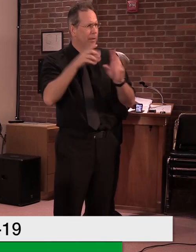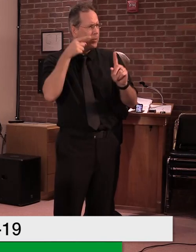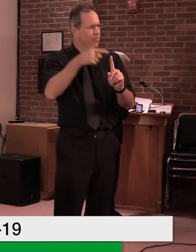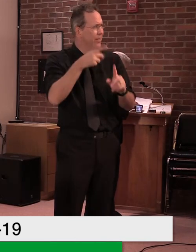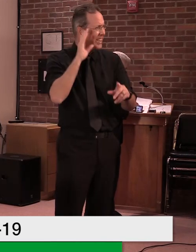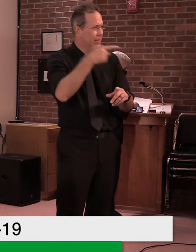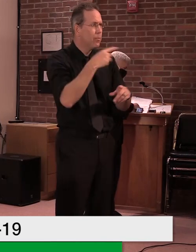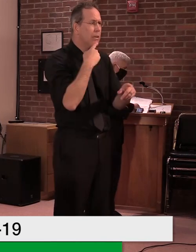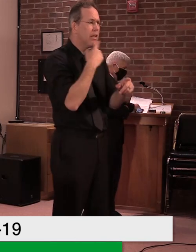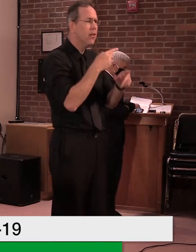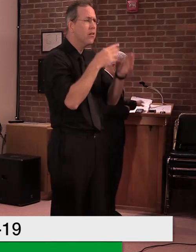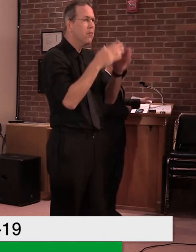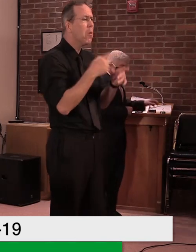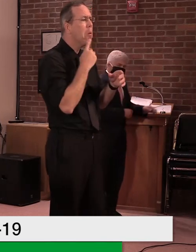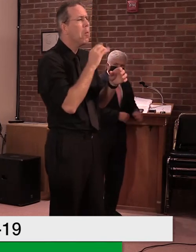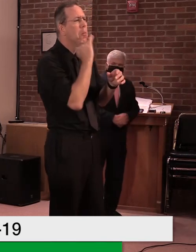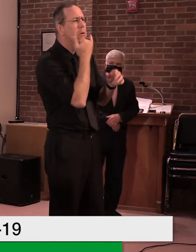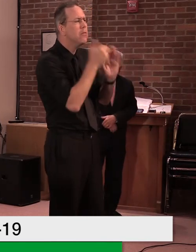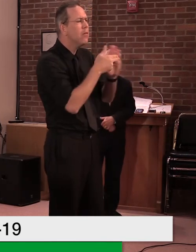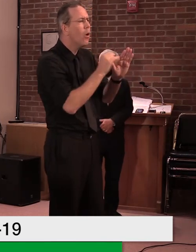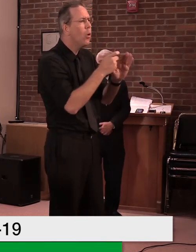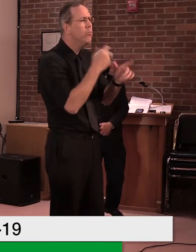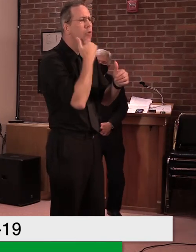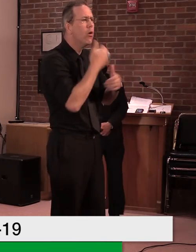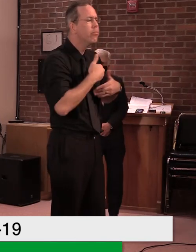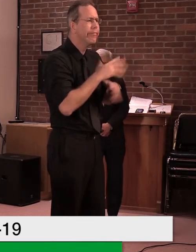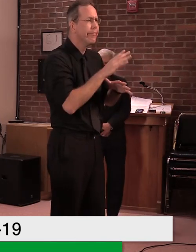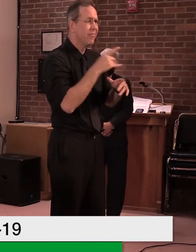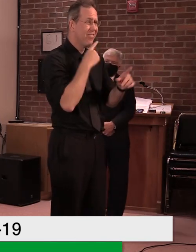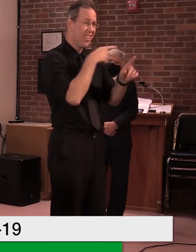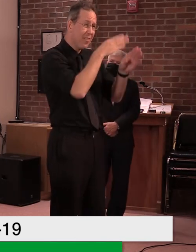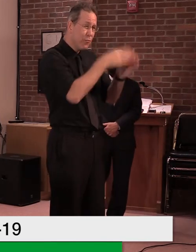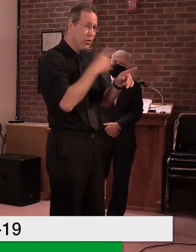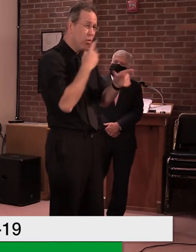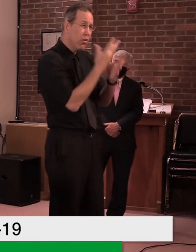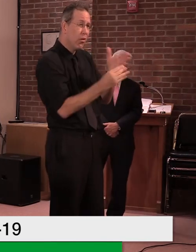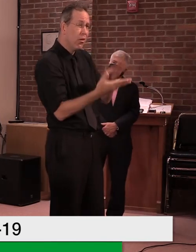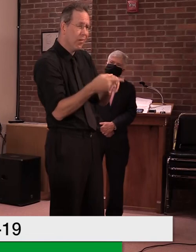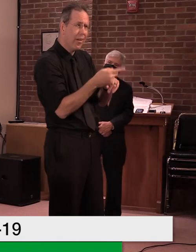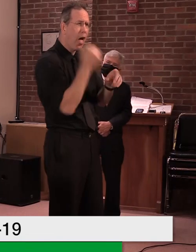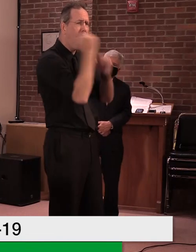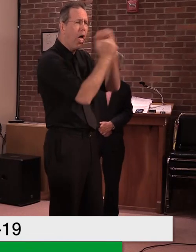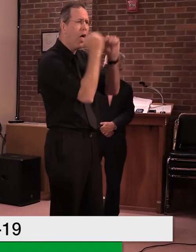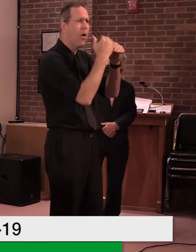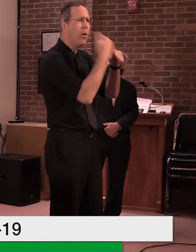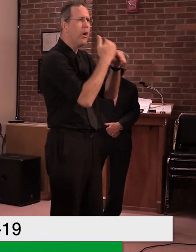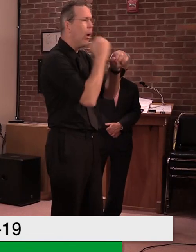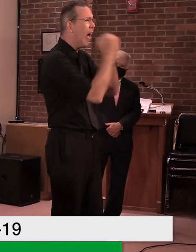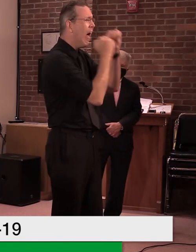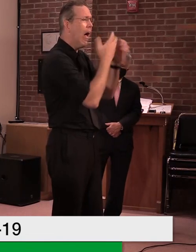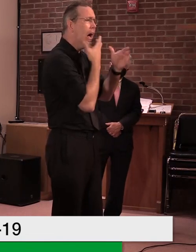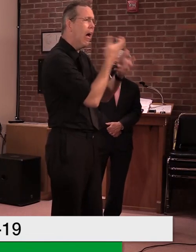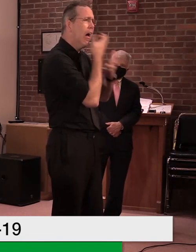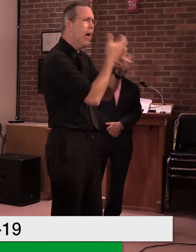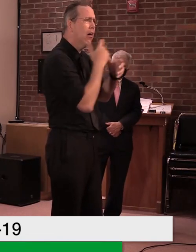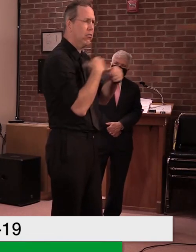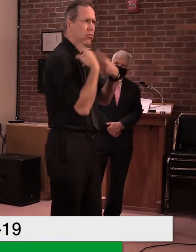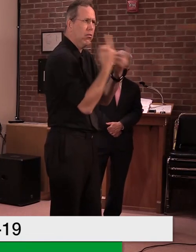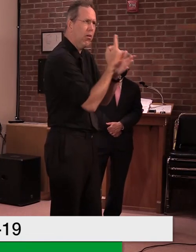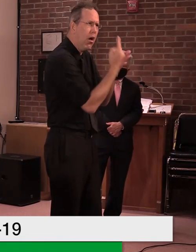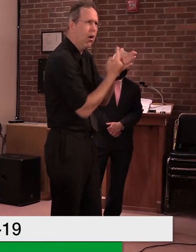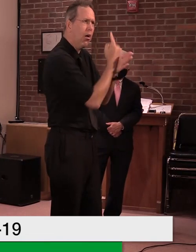There isn't anything about this case that's run-of-the-mill. But I'm just saying, I'd like to get through the investigation. I'd like to get the information